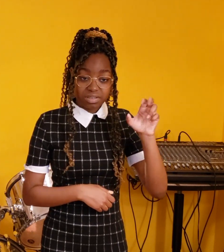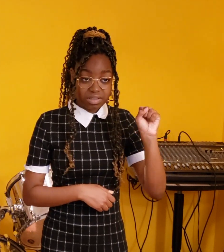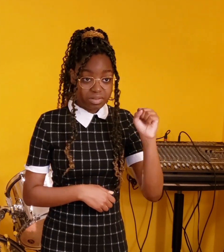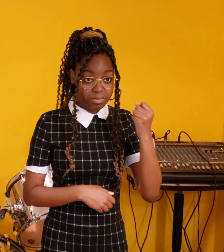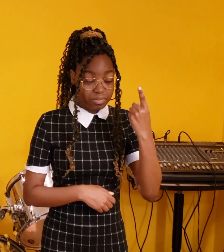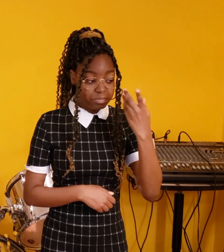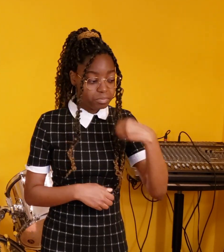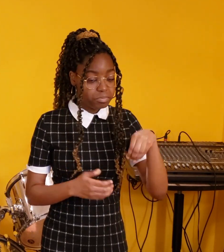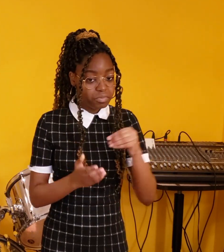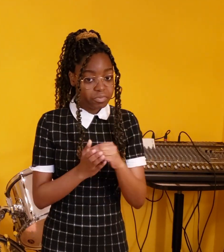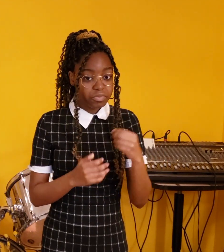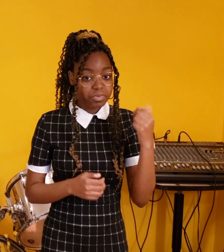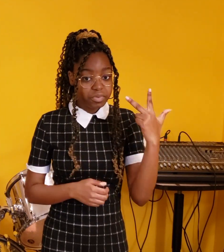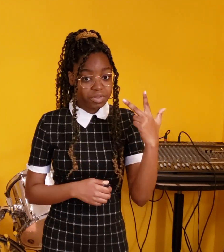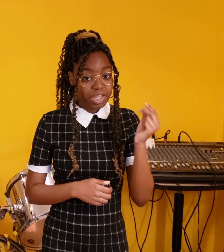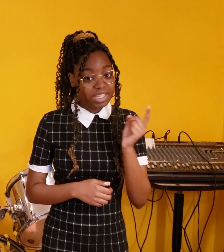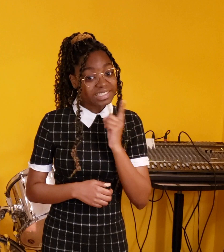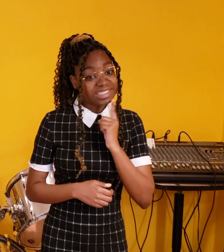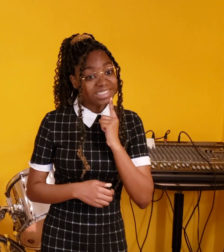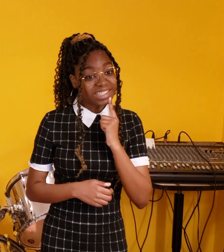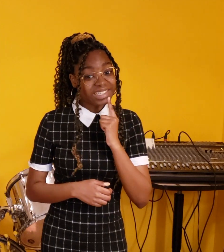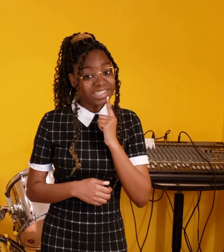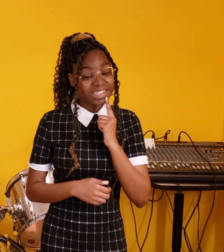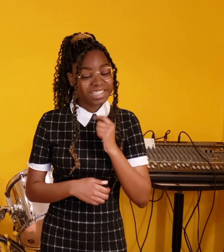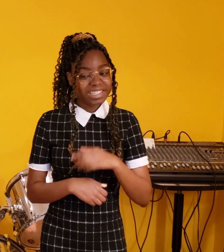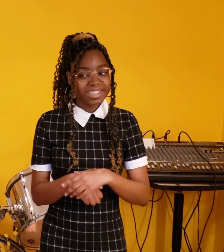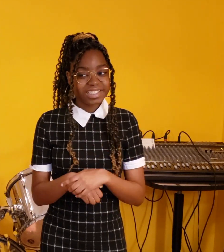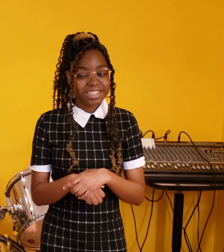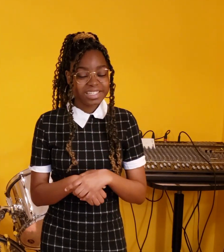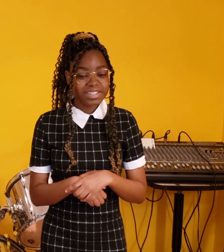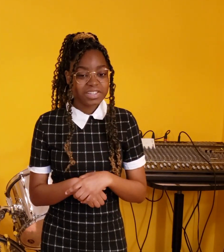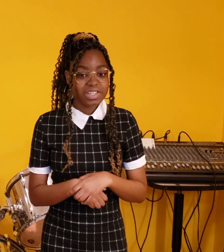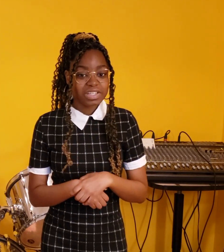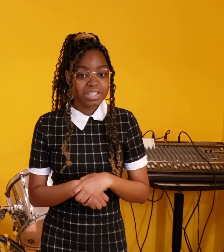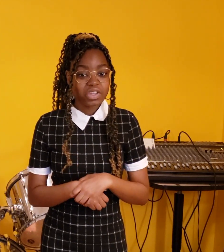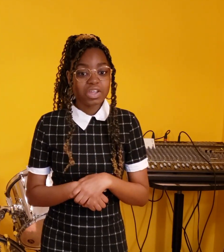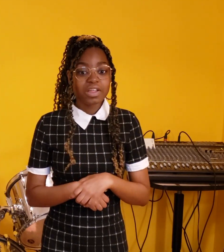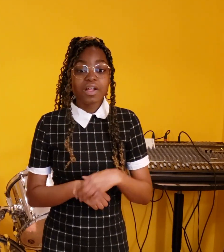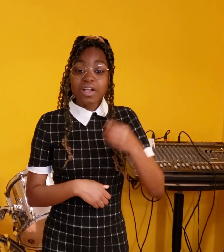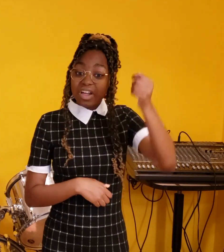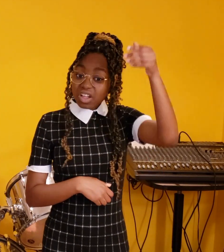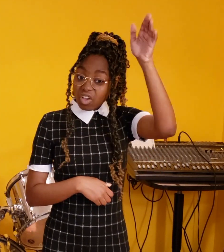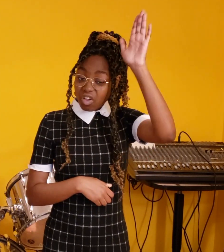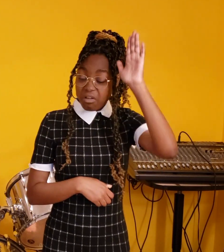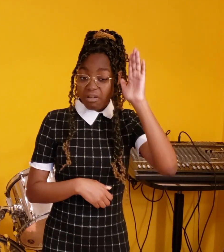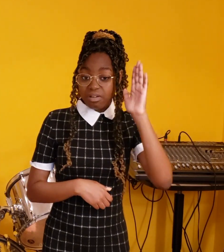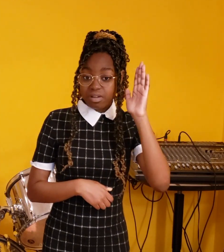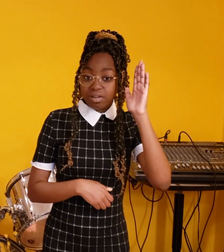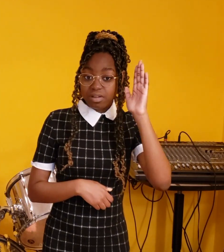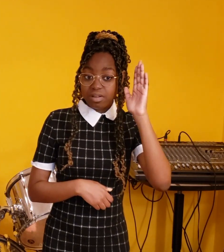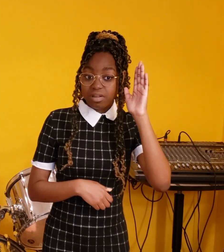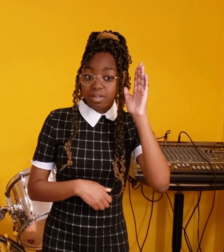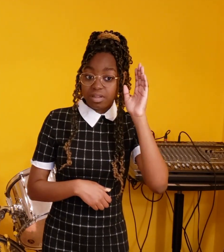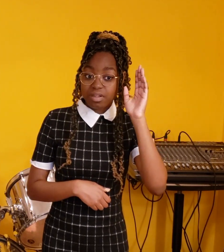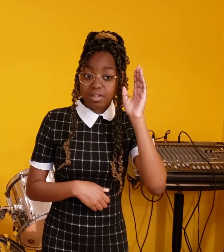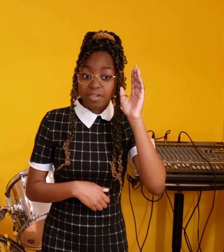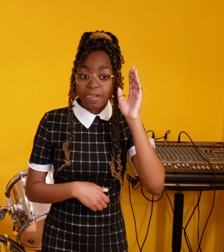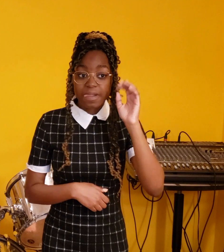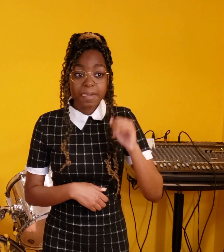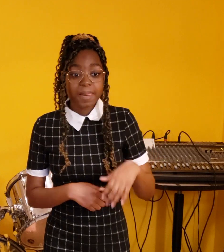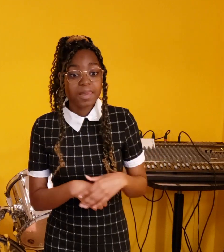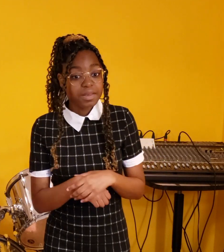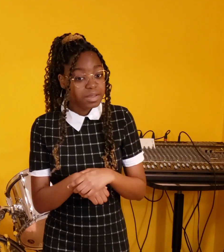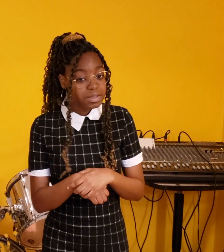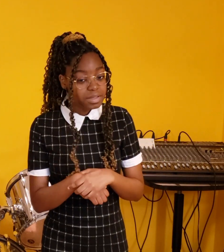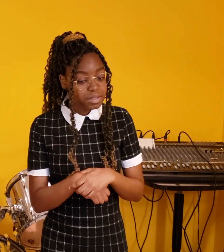3. Look at what it says, verse 3 now. Titus 1 verse 3, it says that God has in due